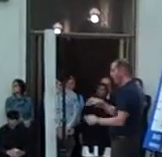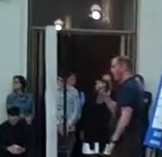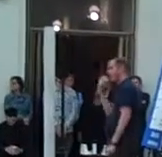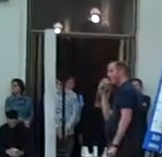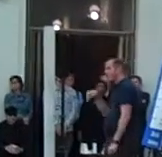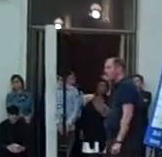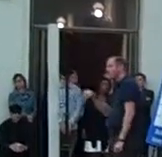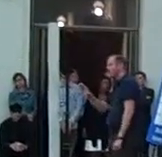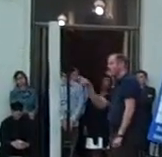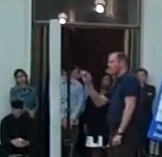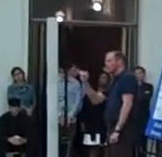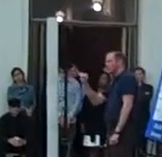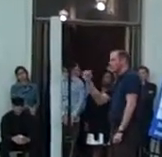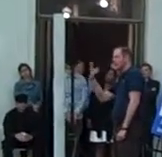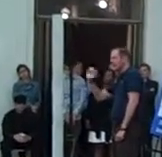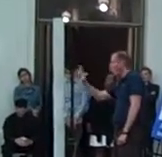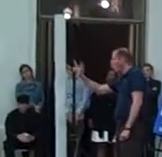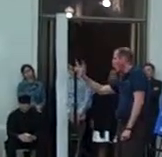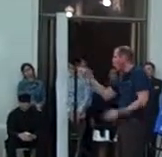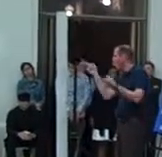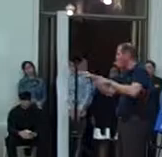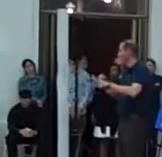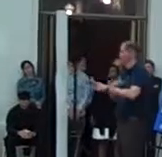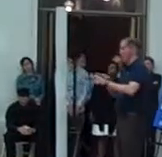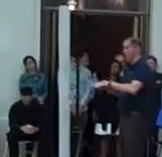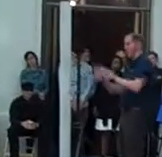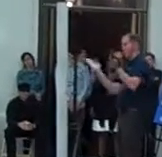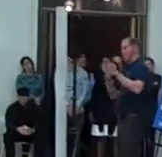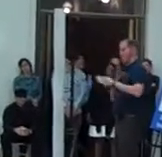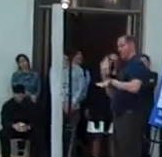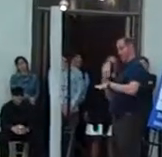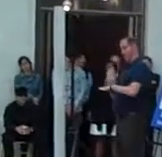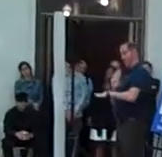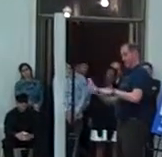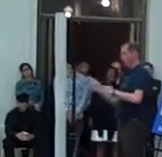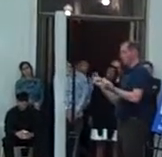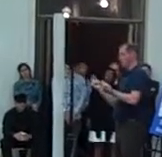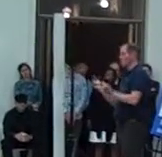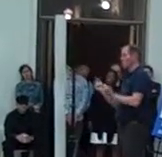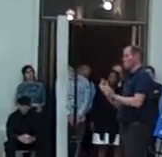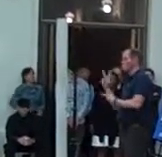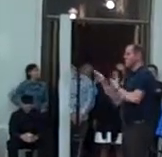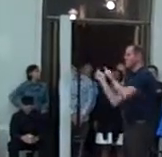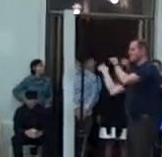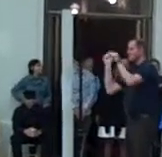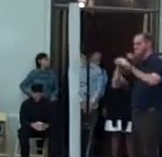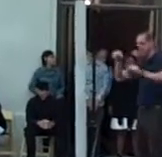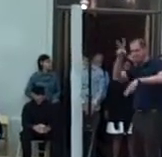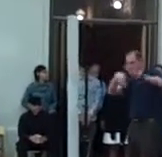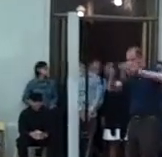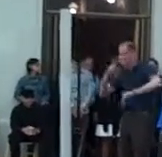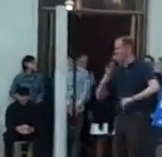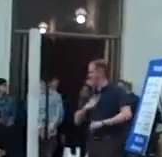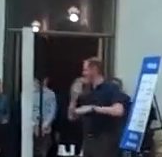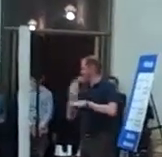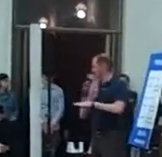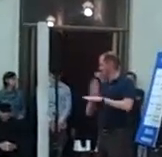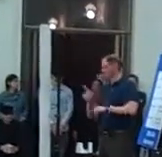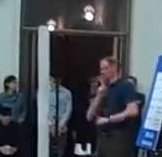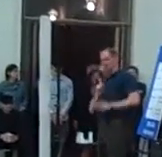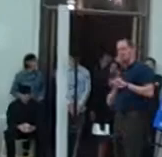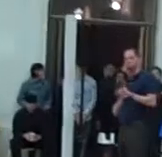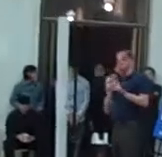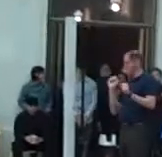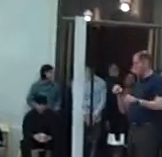sure appropriately that when I opened my small business that it was accessible, only to find